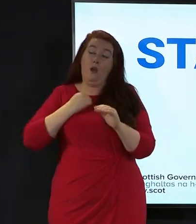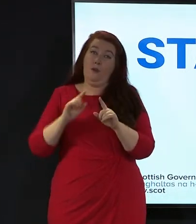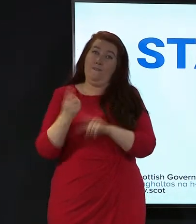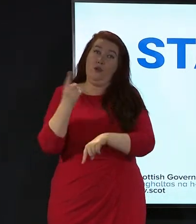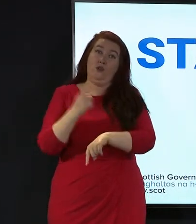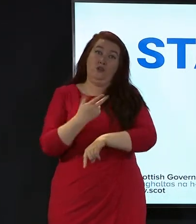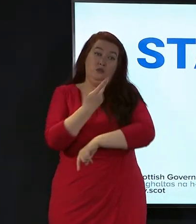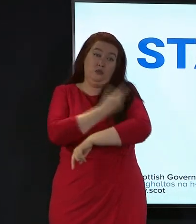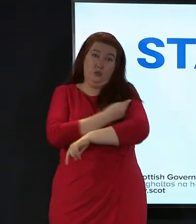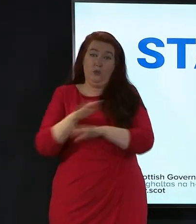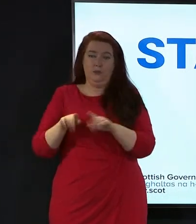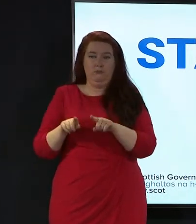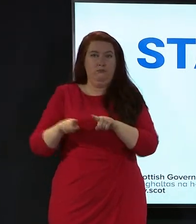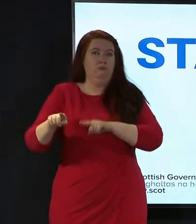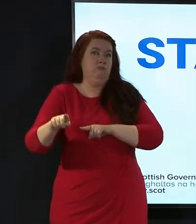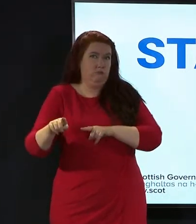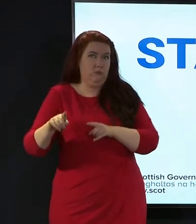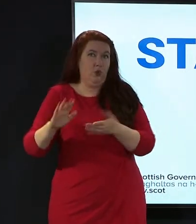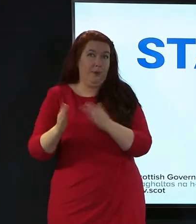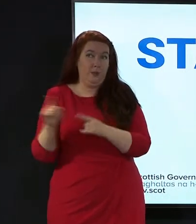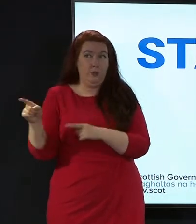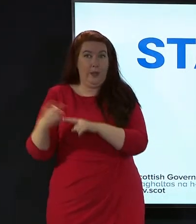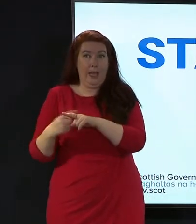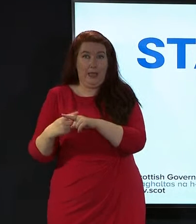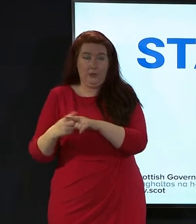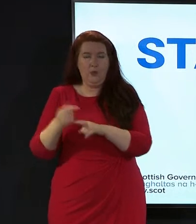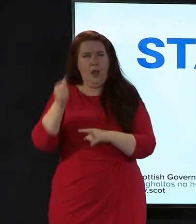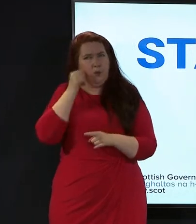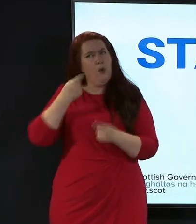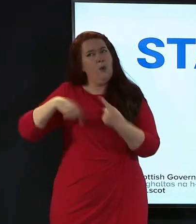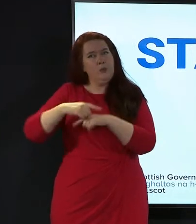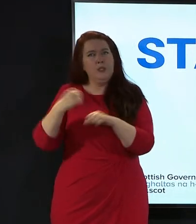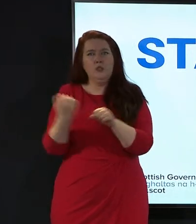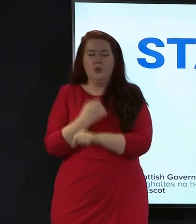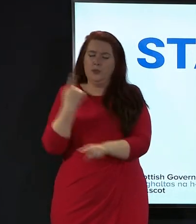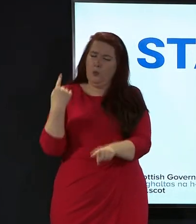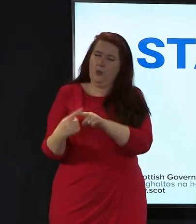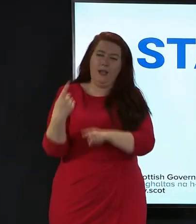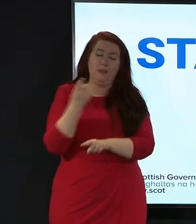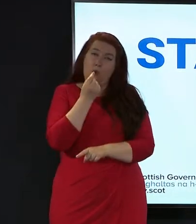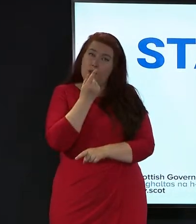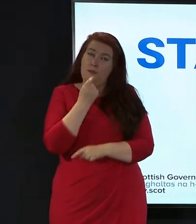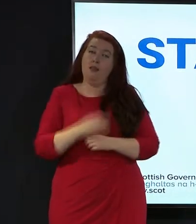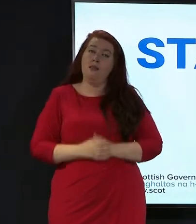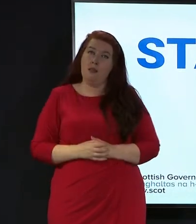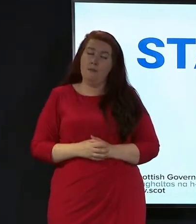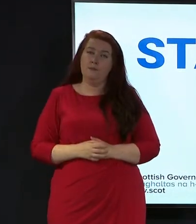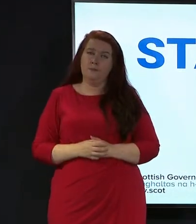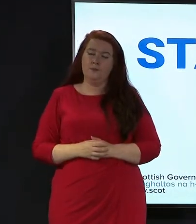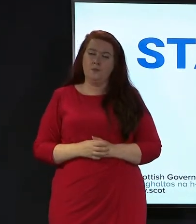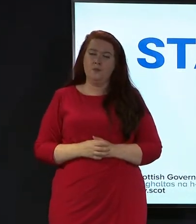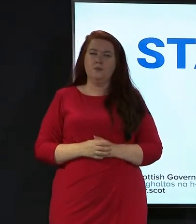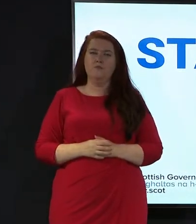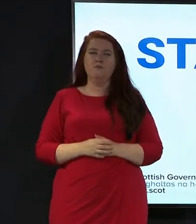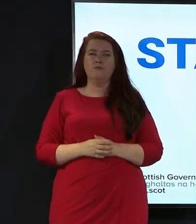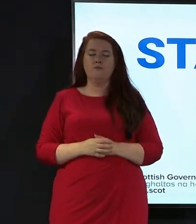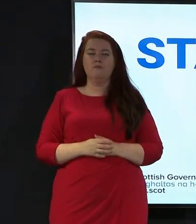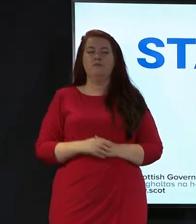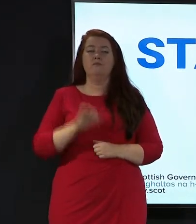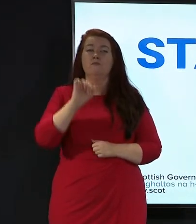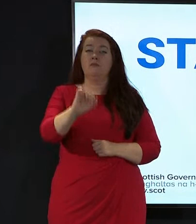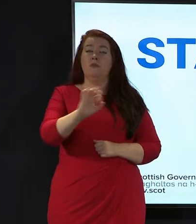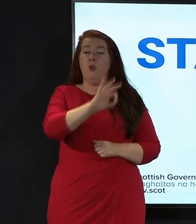ahead of England. So I know we're doing it as quickly as we feasibly can. Your question is